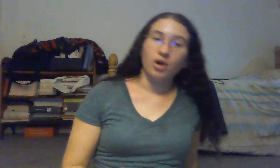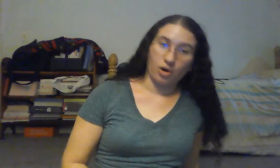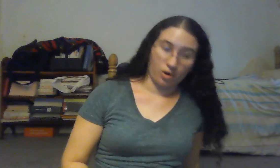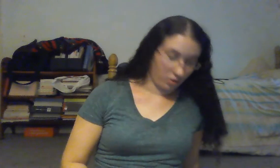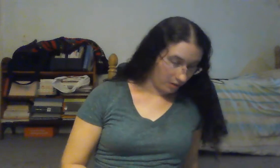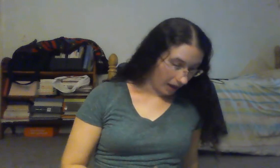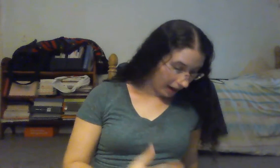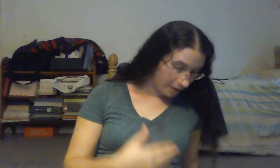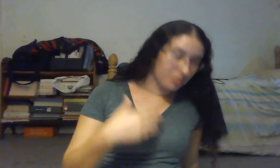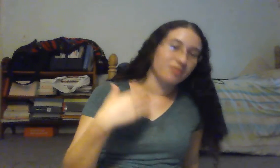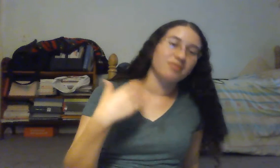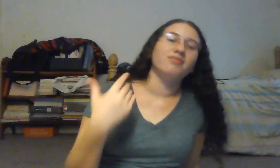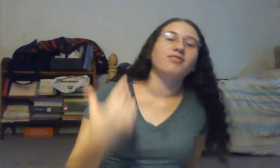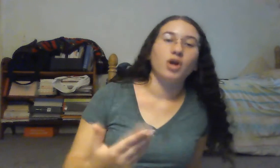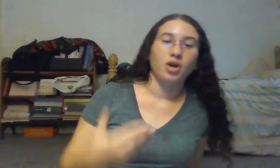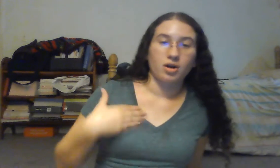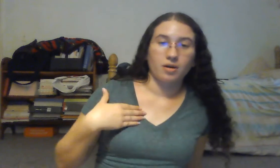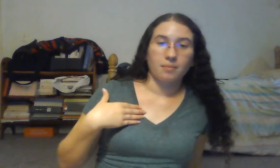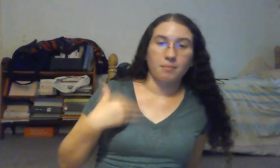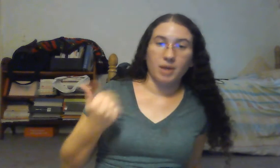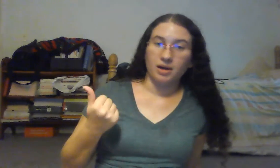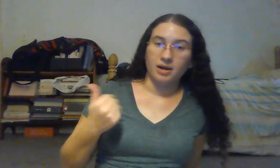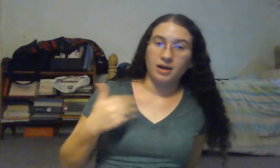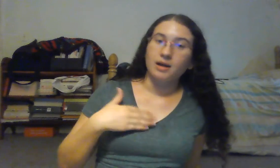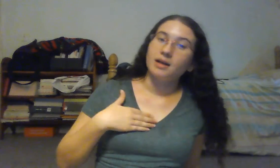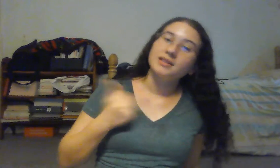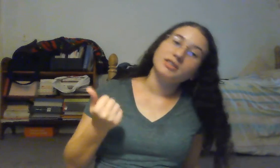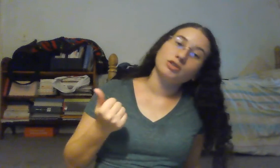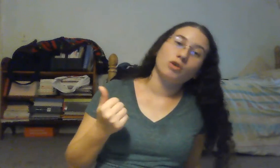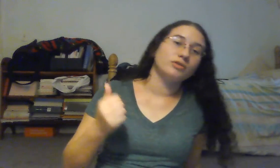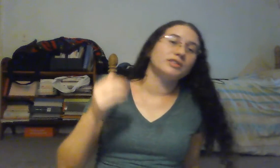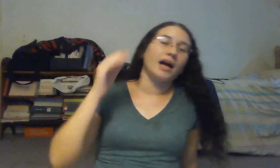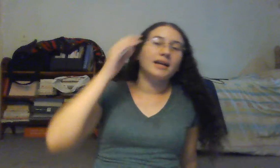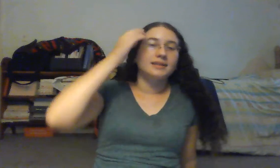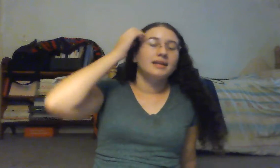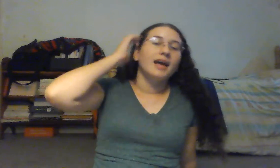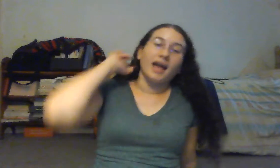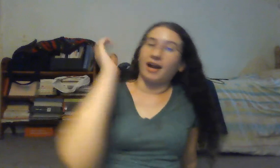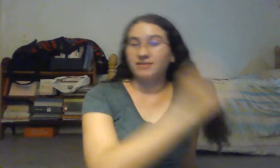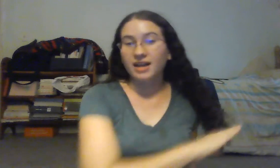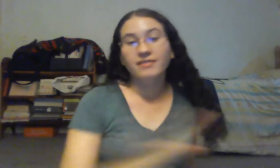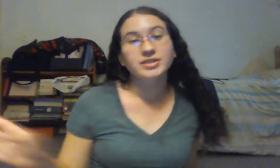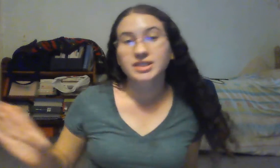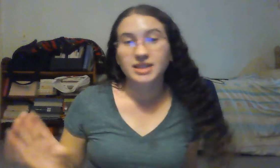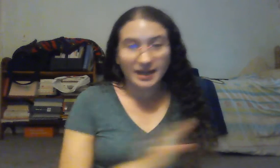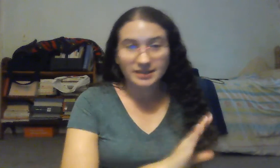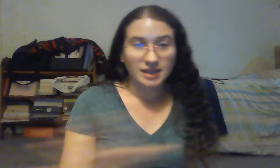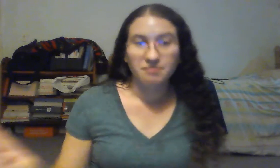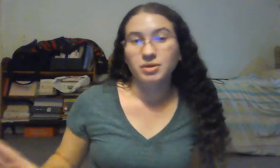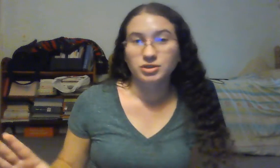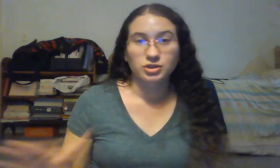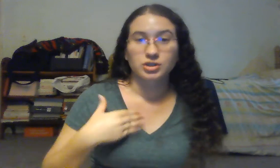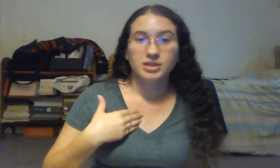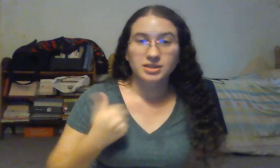Prefer. I prefer. This is an old sign, and I've never seen any deaf person sign